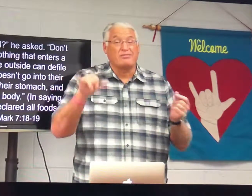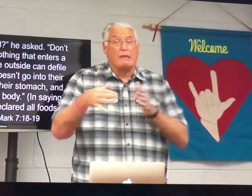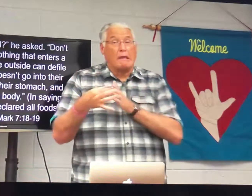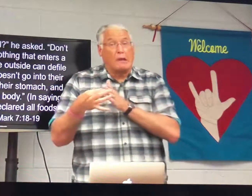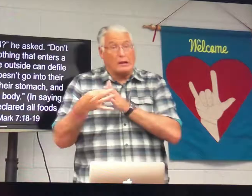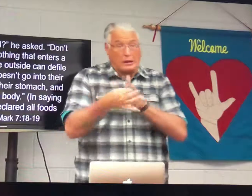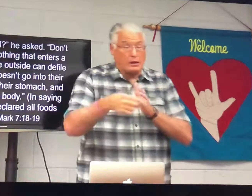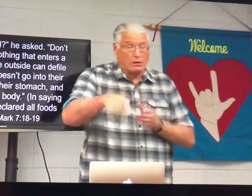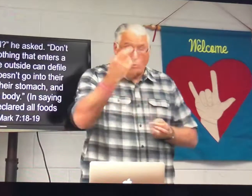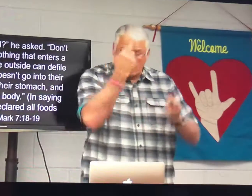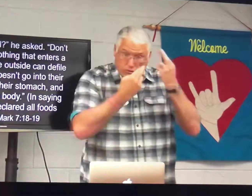2-1.